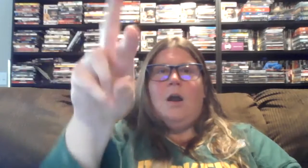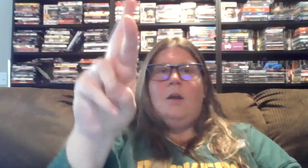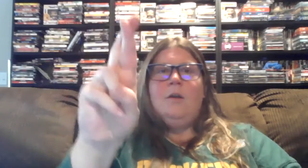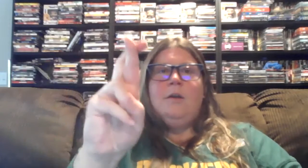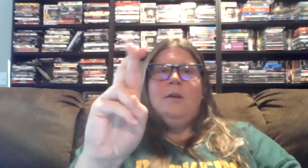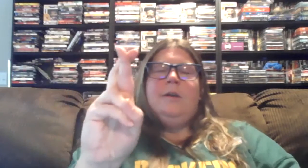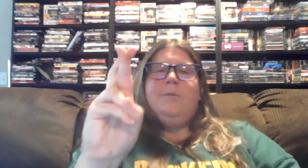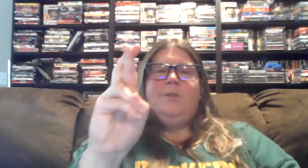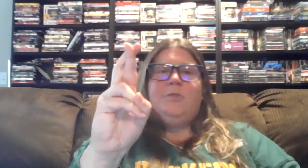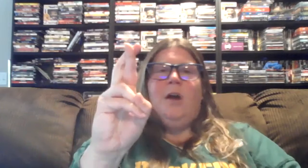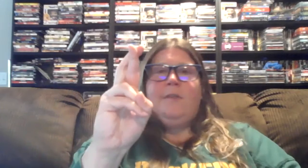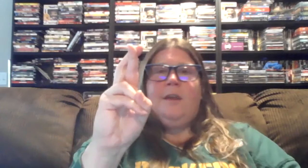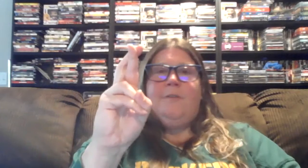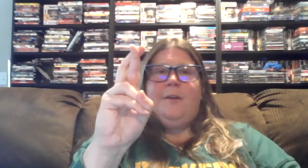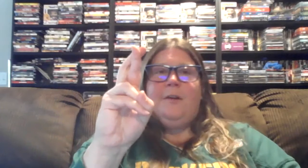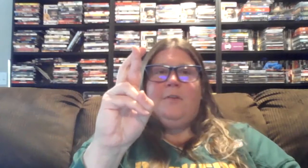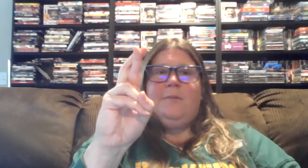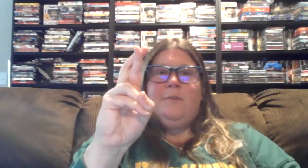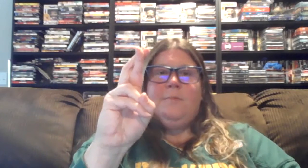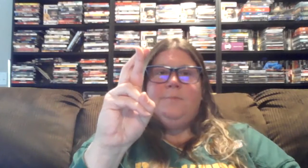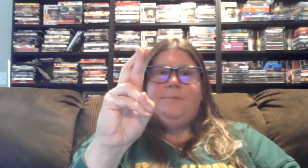R is we're just crossing our fingers.